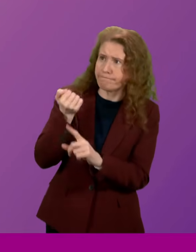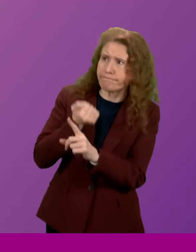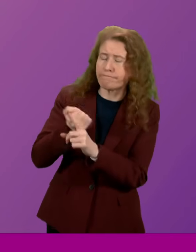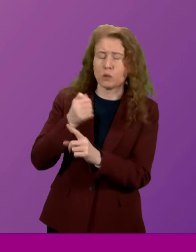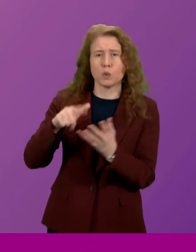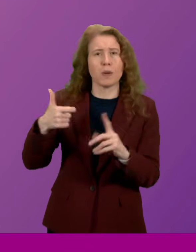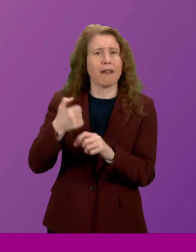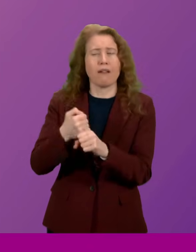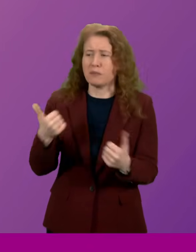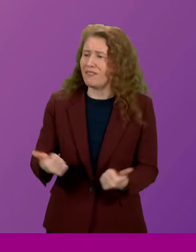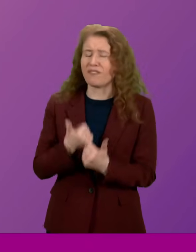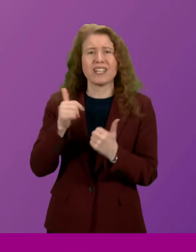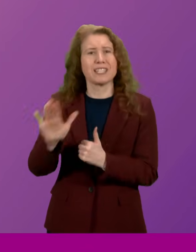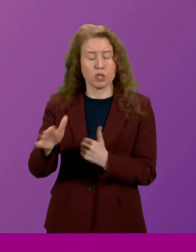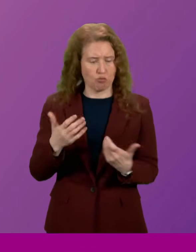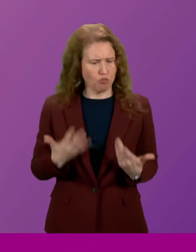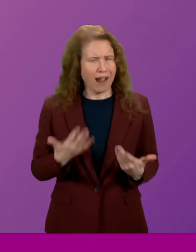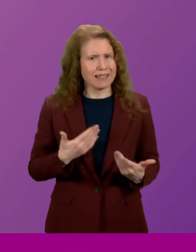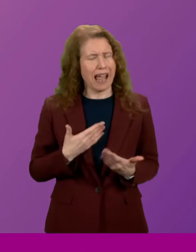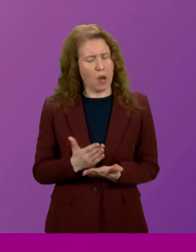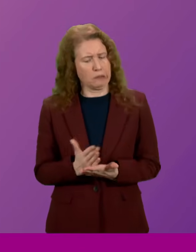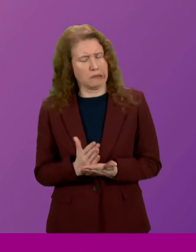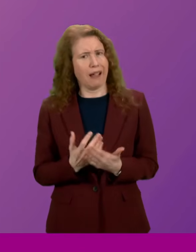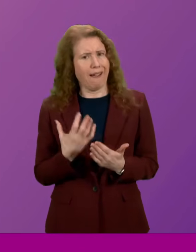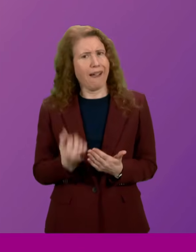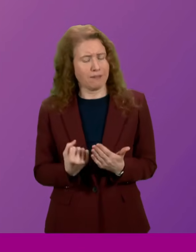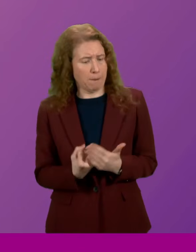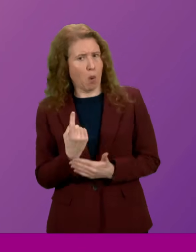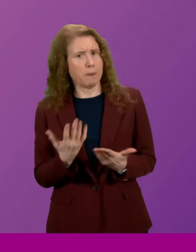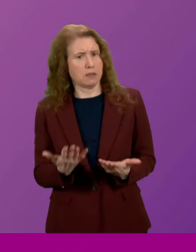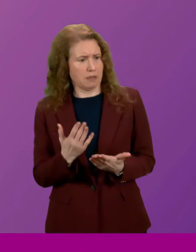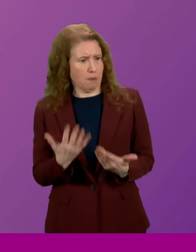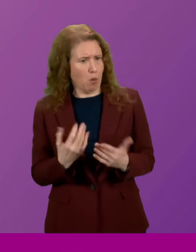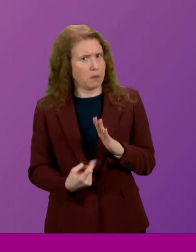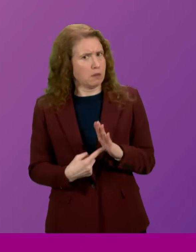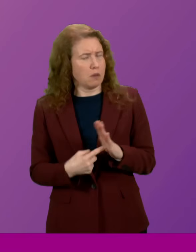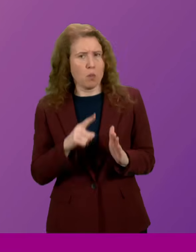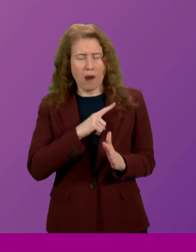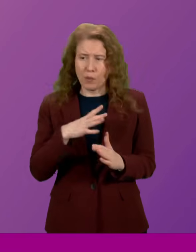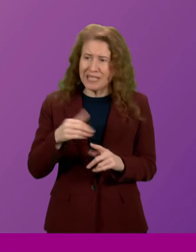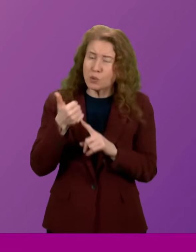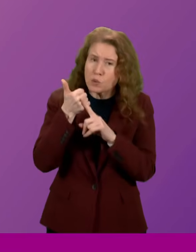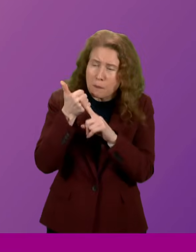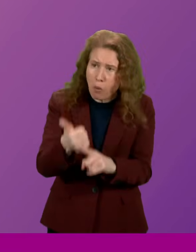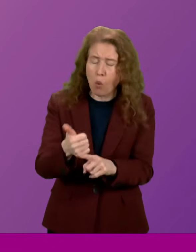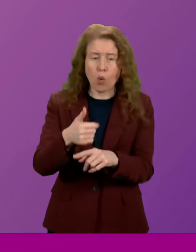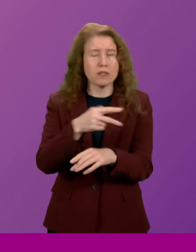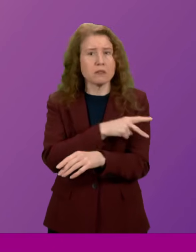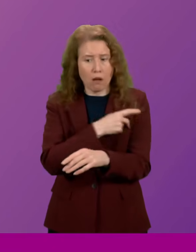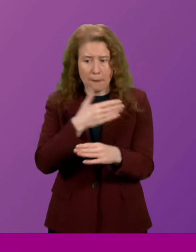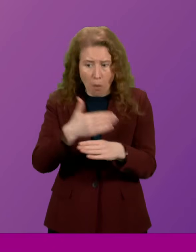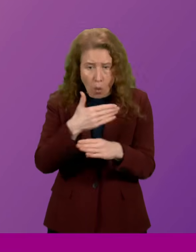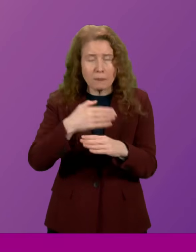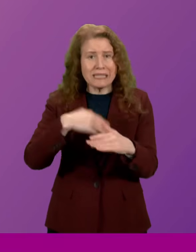Kingdom Government. And we are at a pivotal moment in relation to supporting the sustaining of employment in